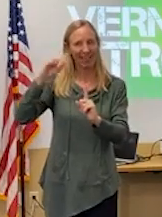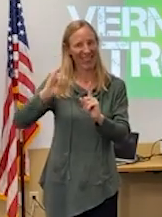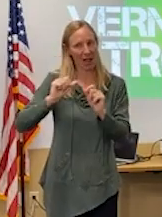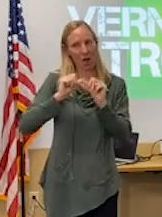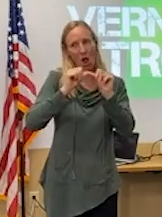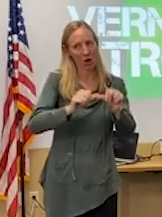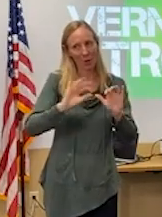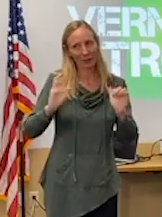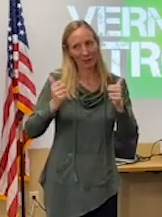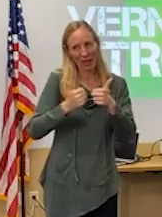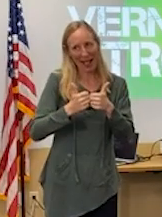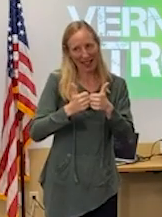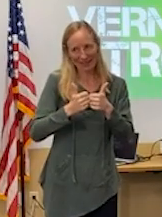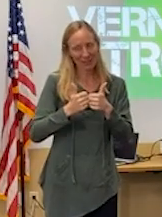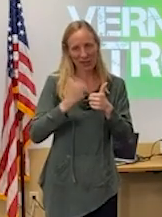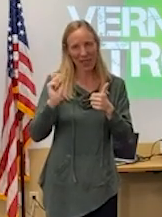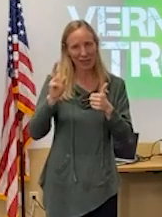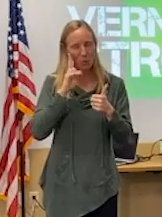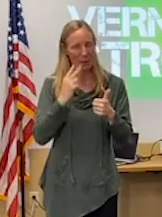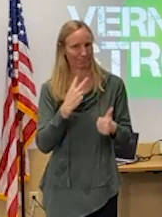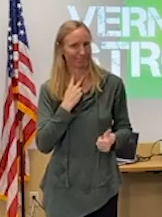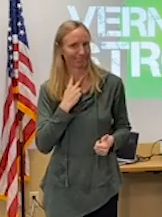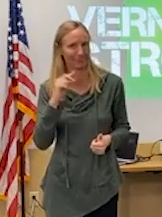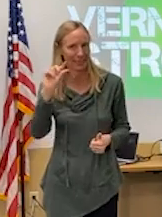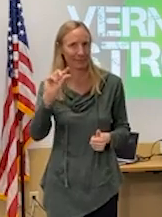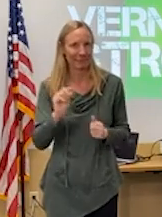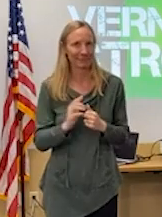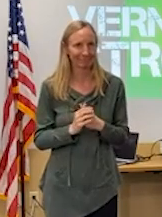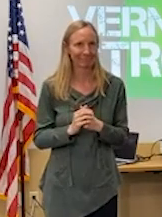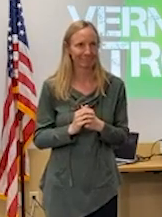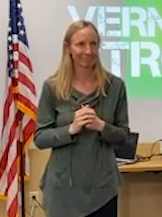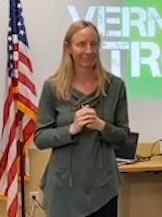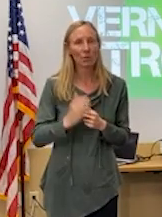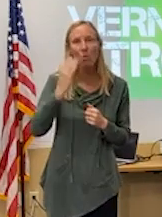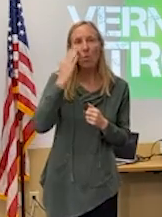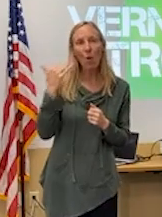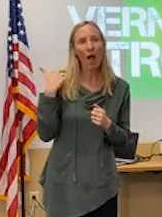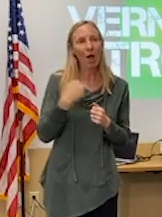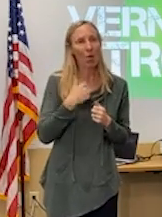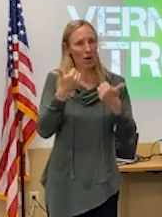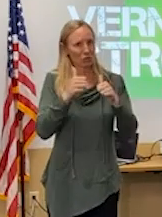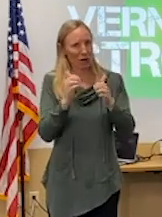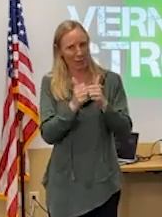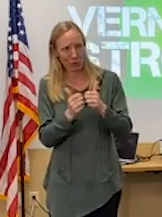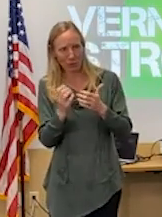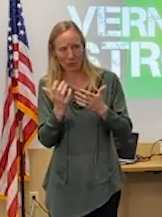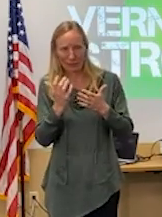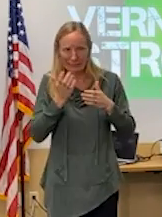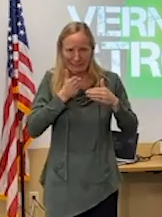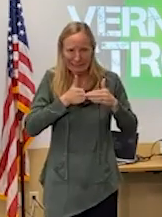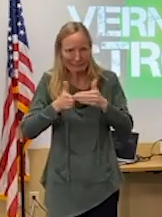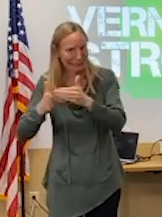that's where I see the bottleneck in some respects, and something that we're trying to get ahead of. But as you remember, we